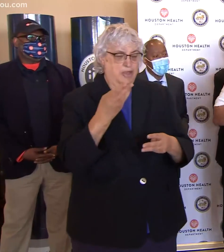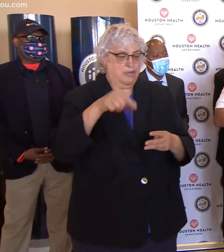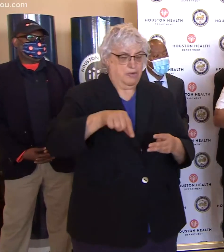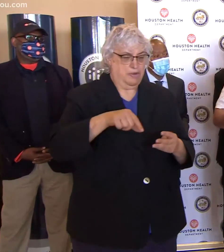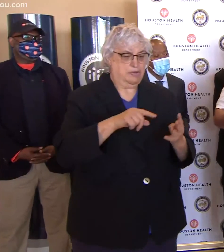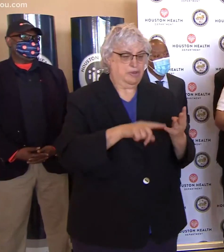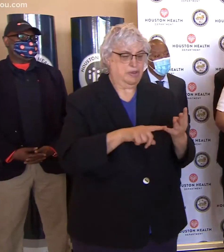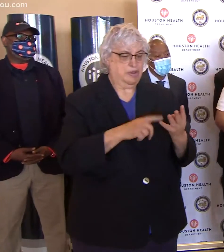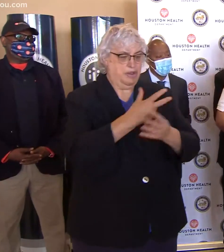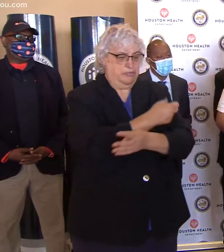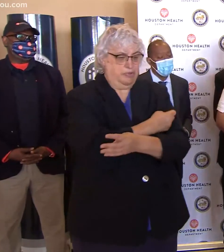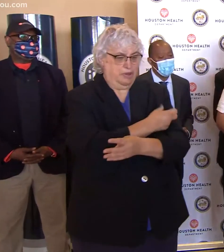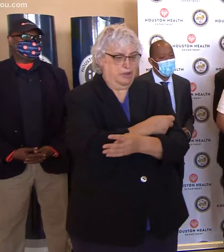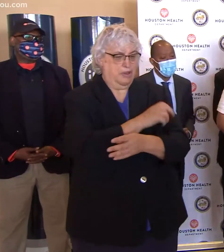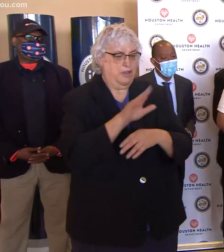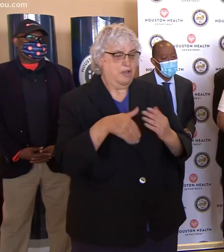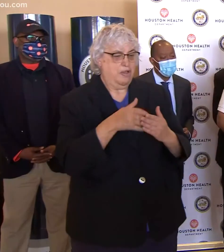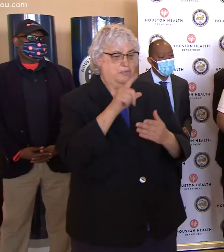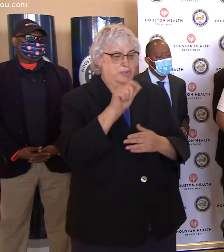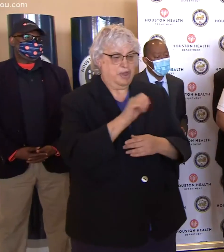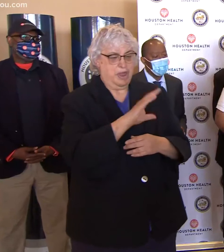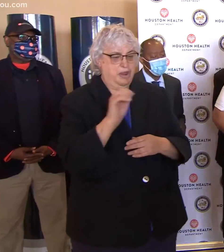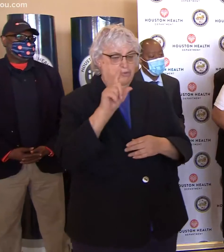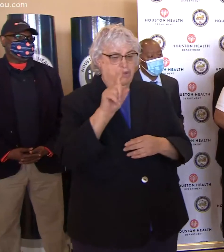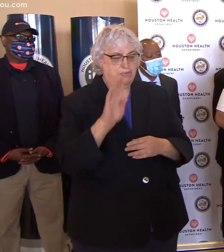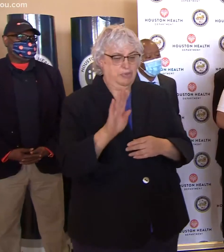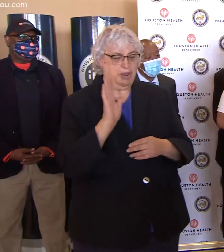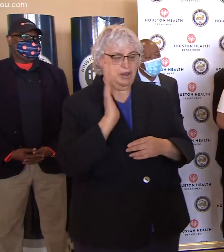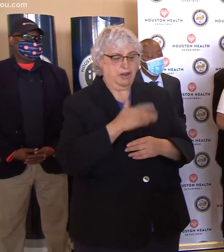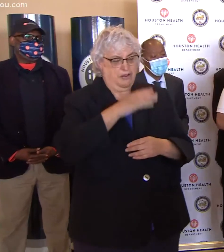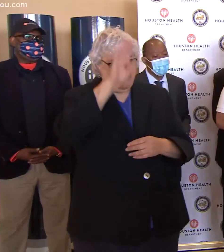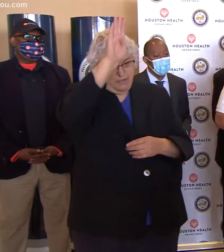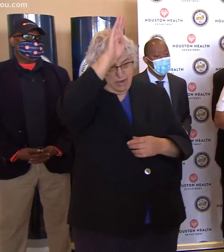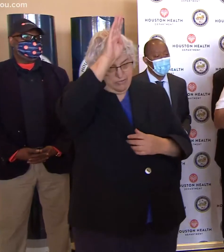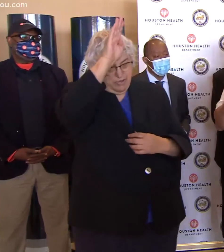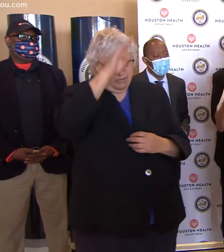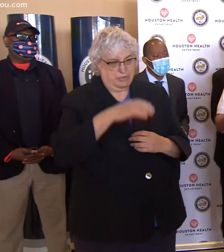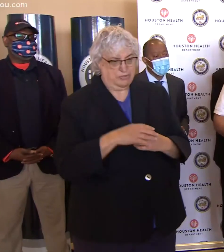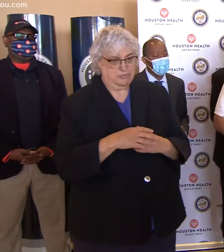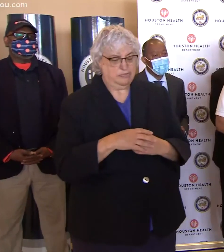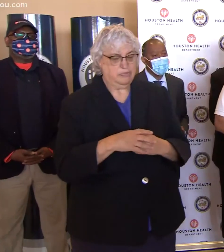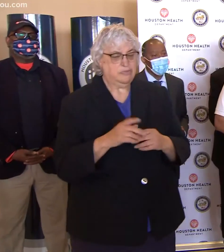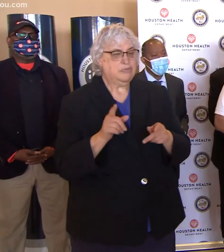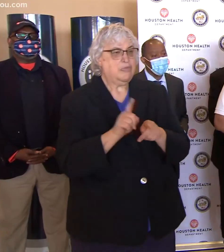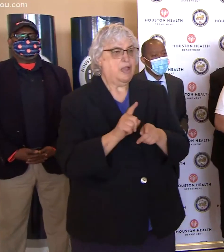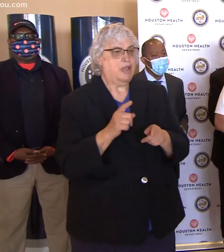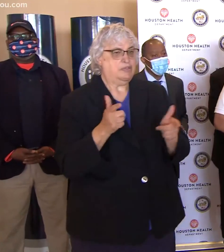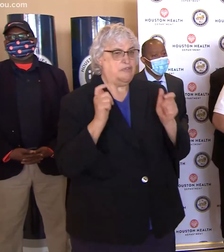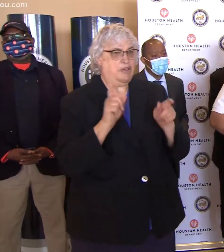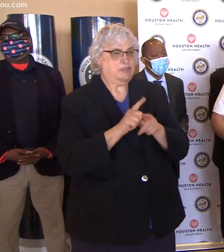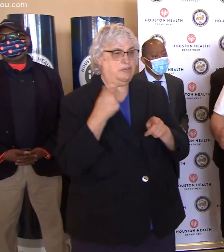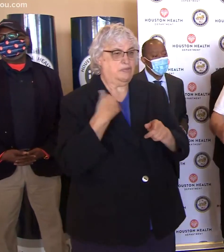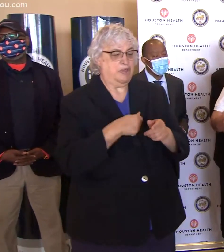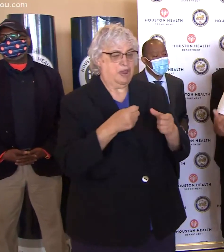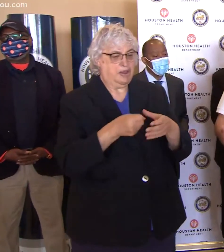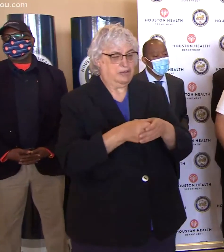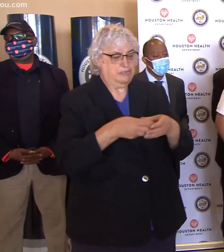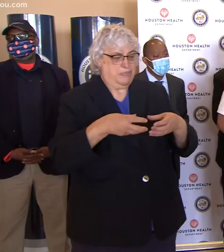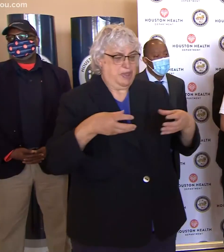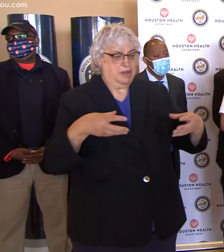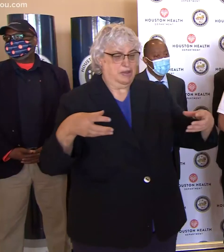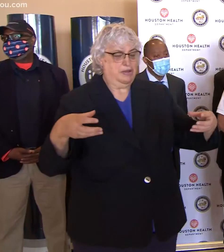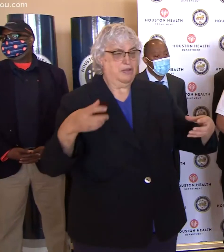we're immunizing all the 1As and 1Bs in our fire department. And as quickly as we're able to expand it to everybody, we're